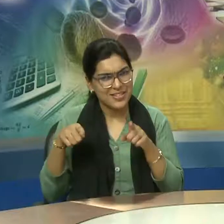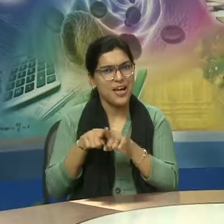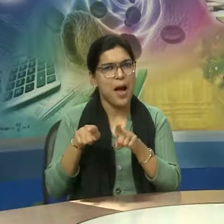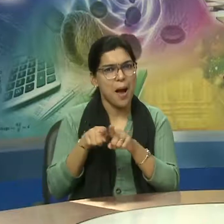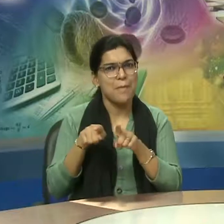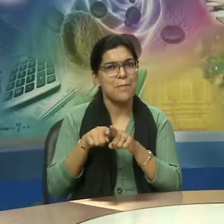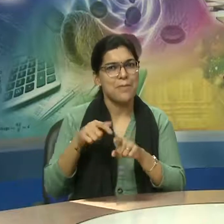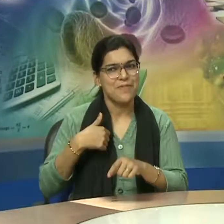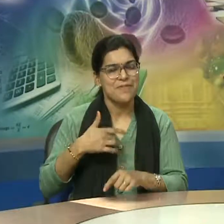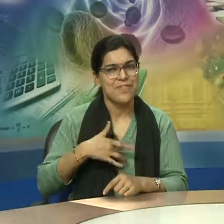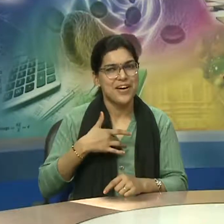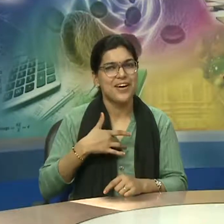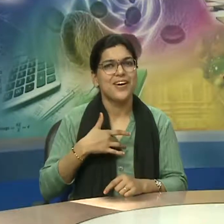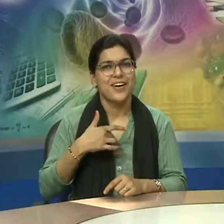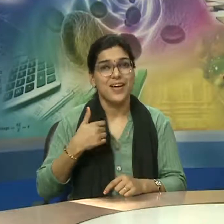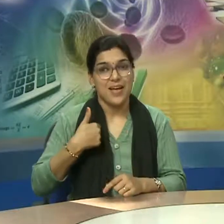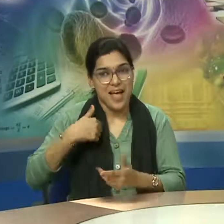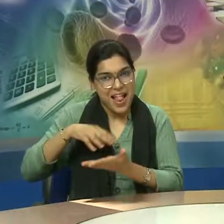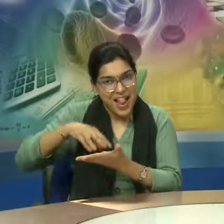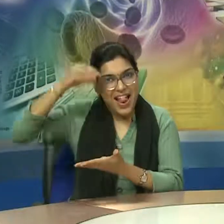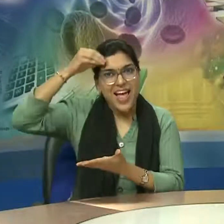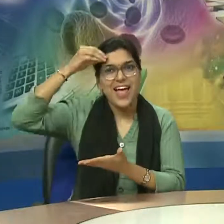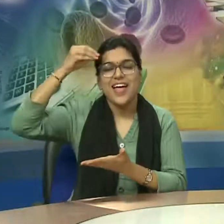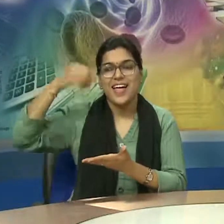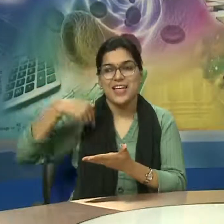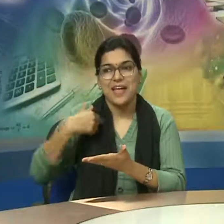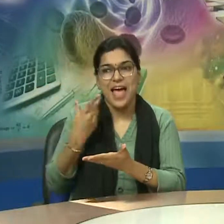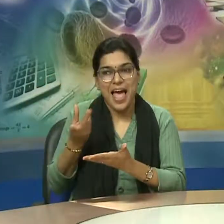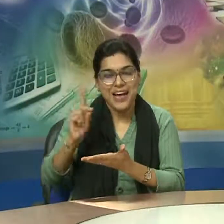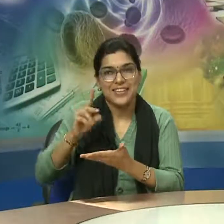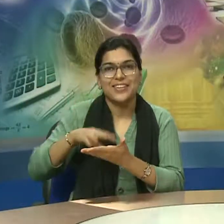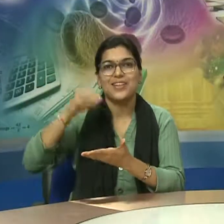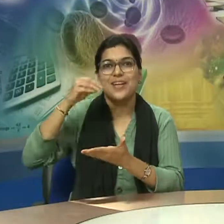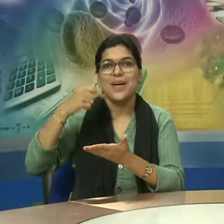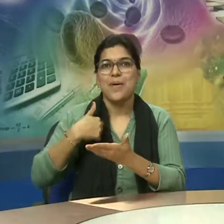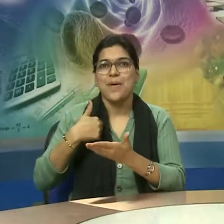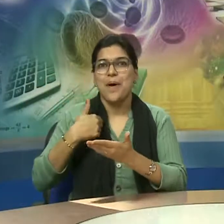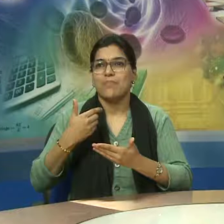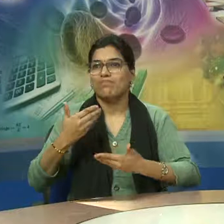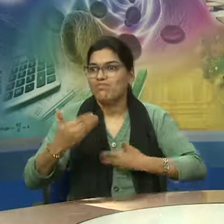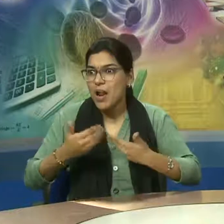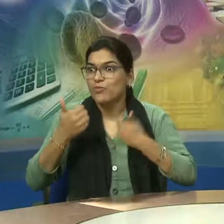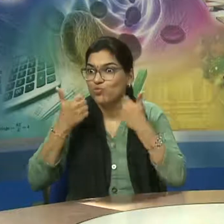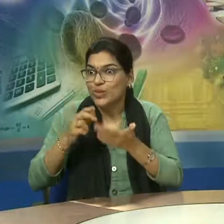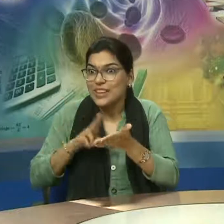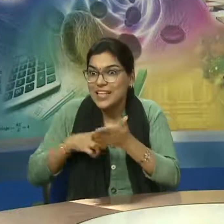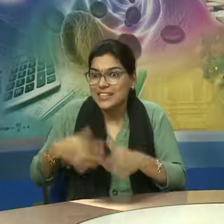teach him how to express his